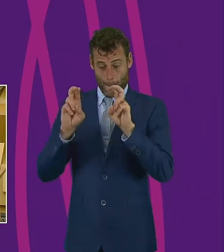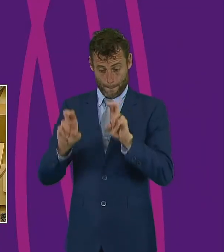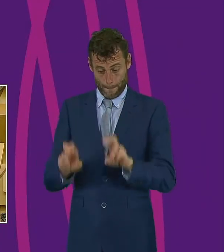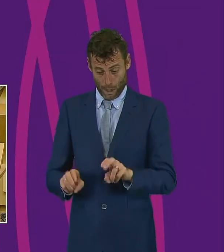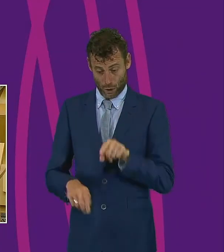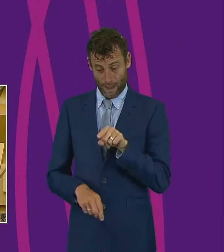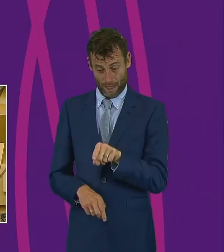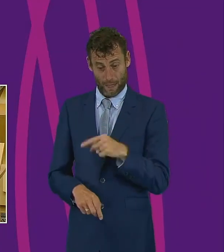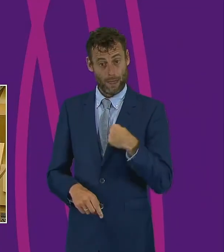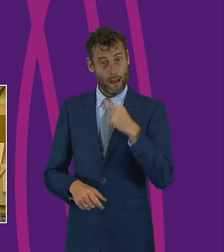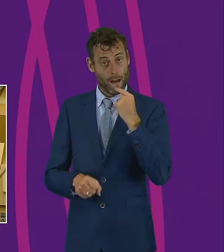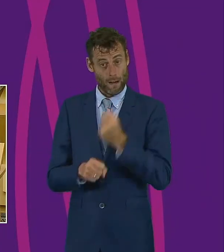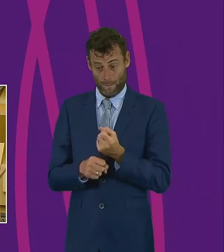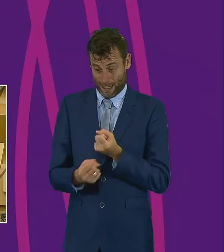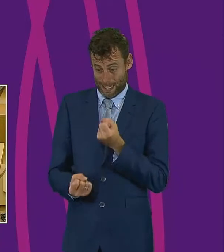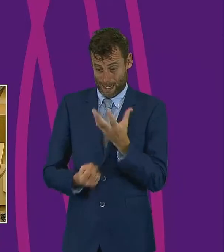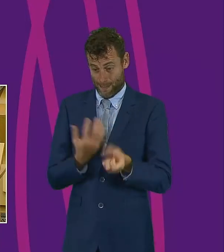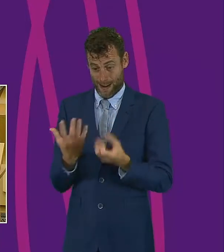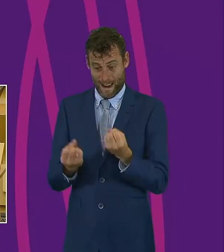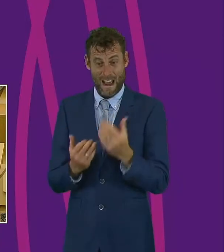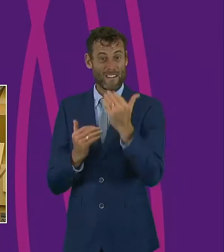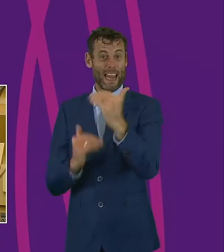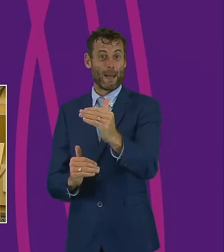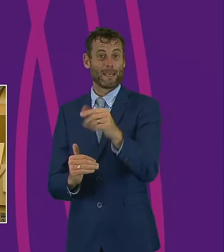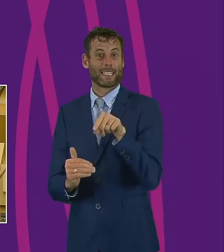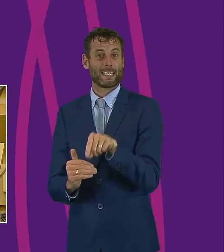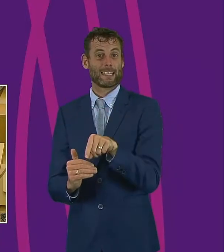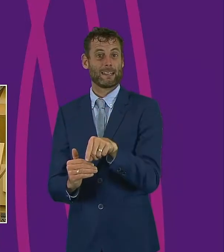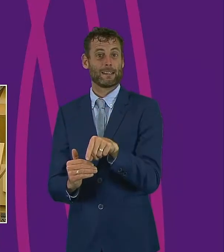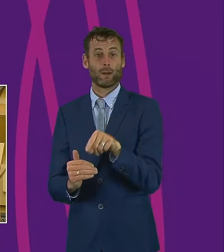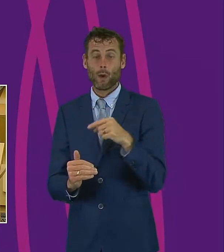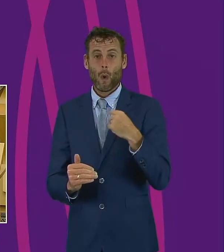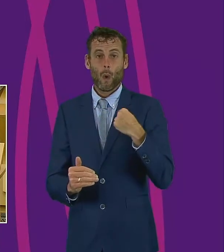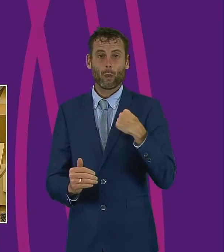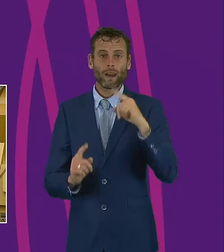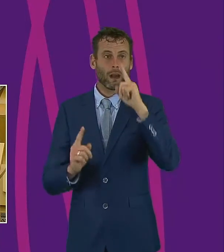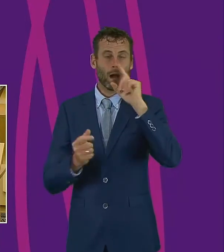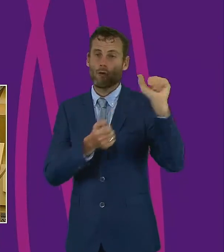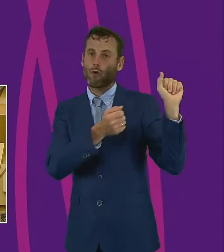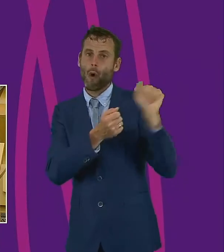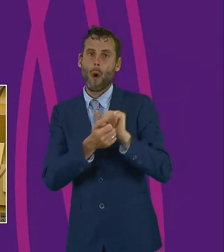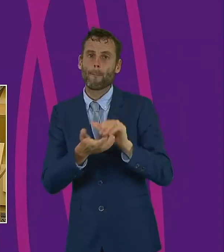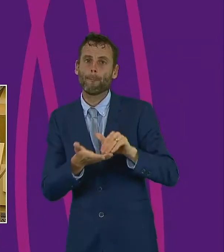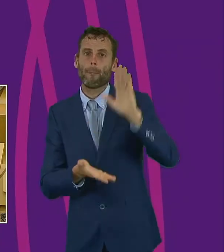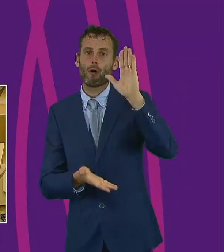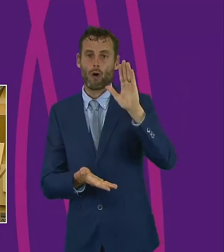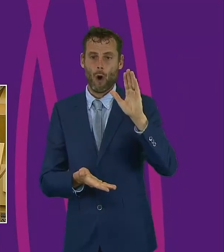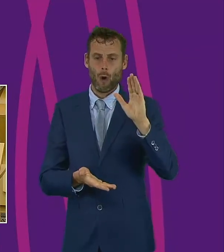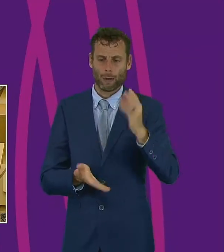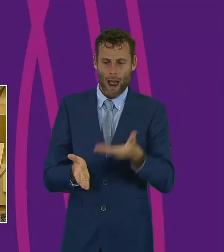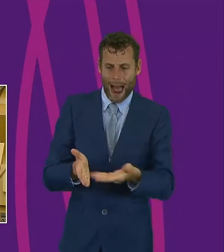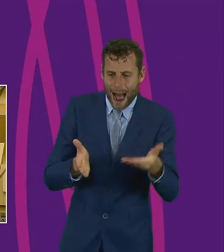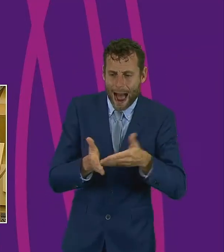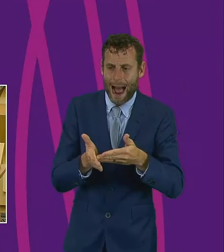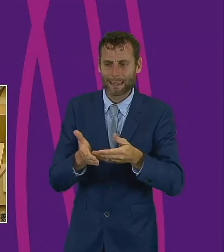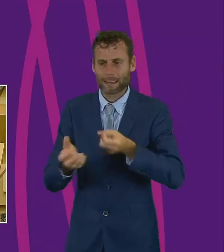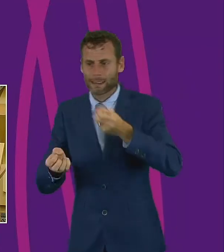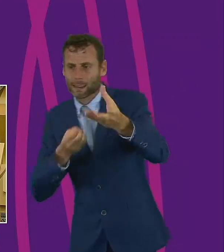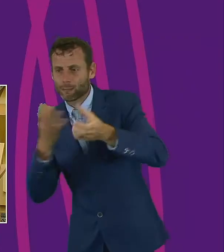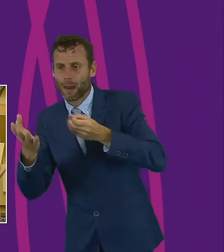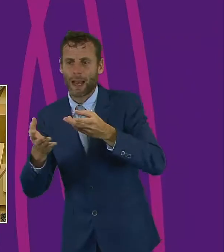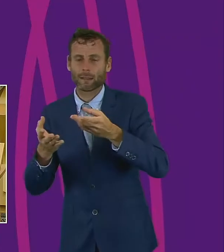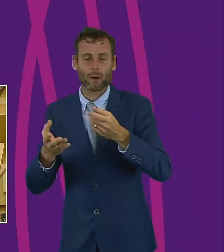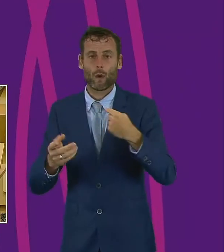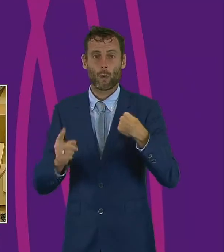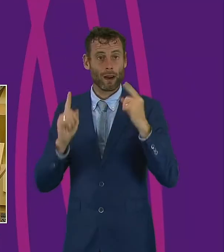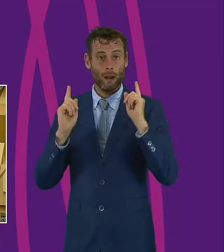government has limits to it because of the limitations in our ability to borrow and our inability to overspend and borrow